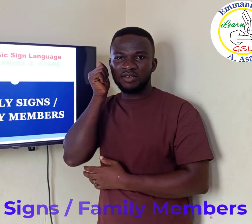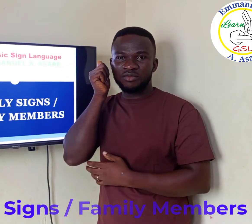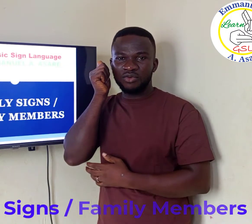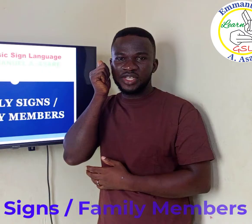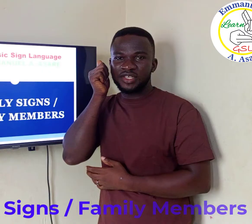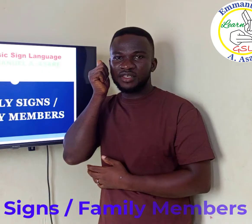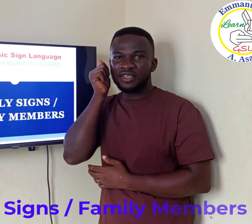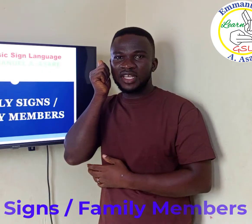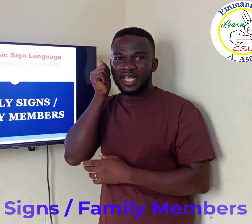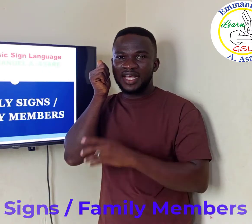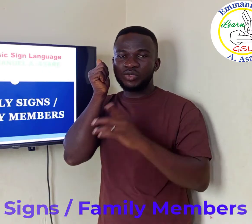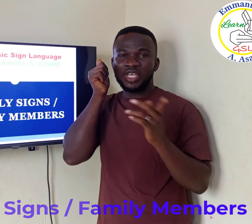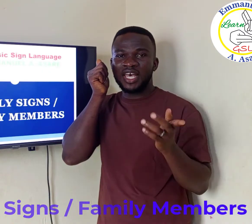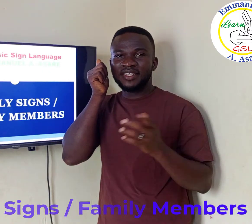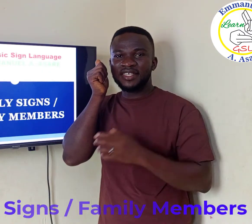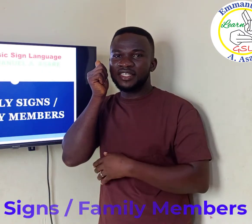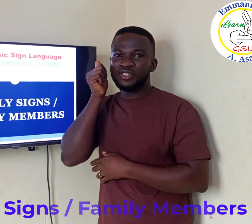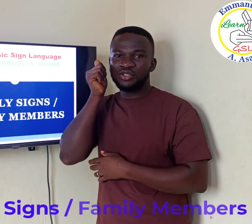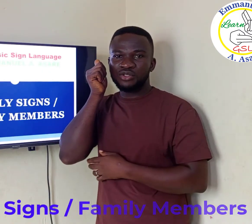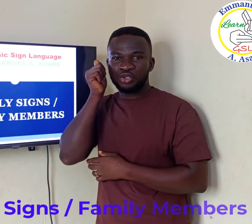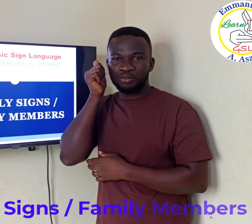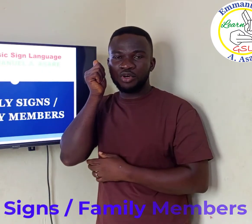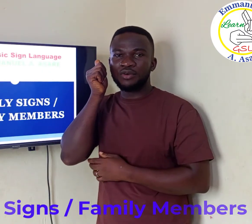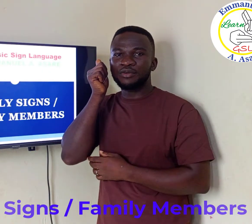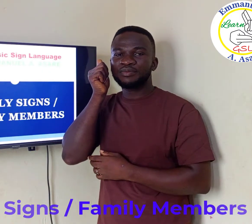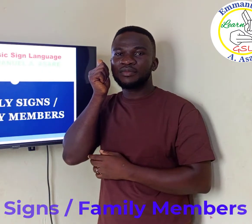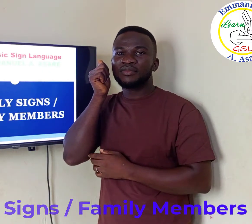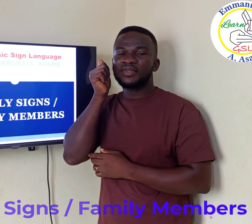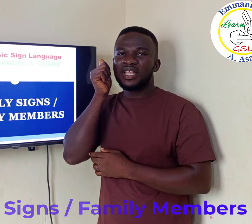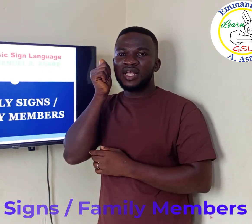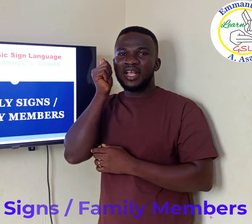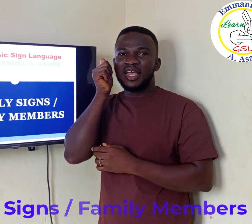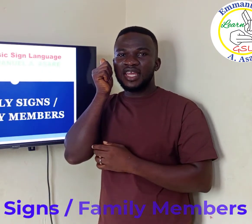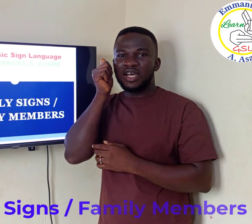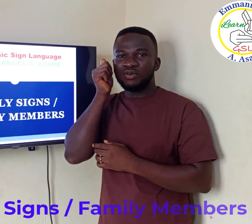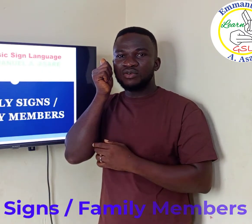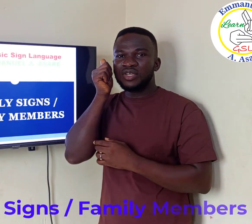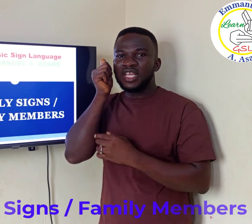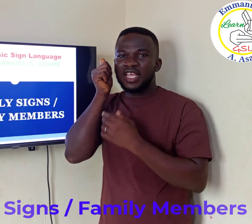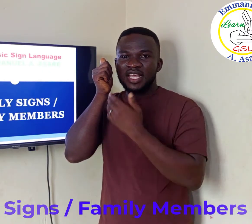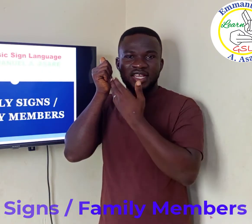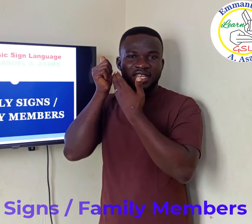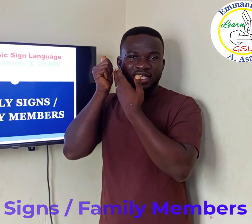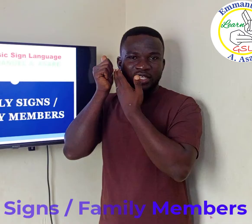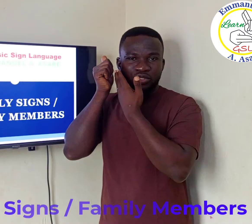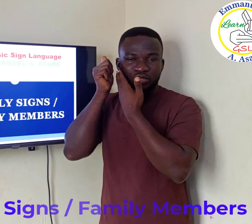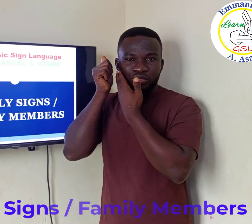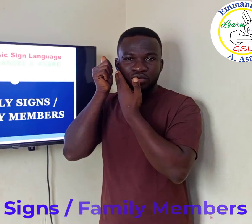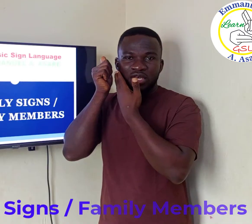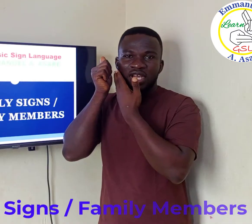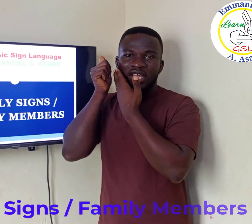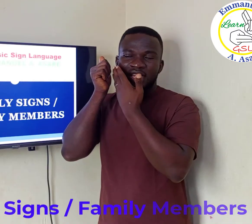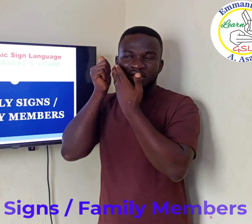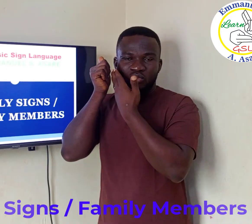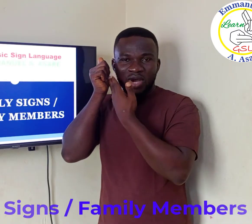same region as we had in tomorrow. Now, so whilst we